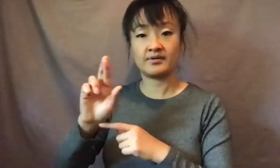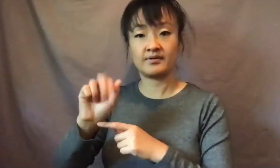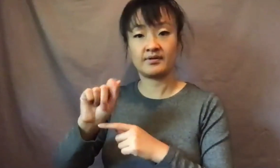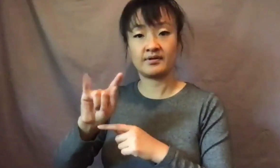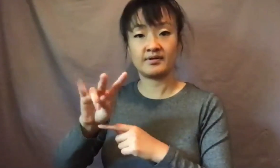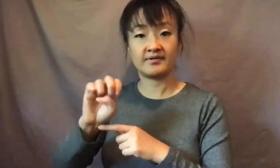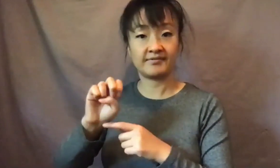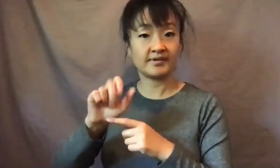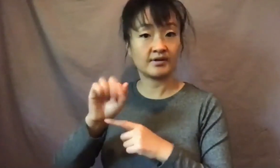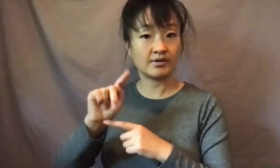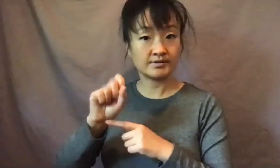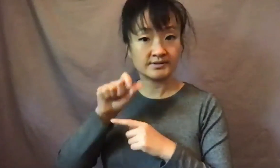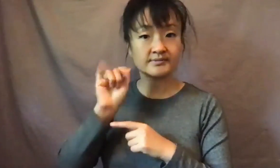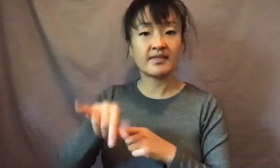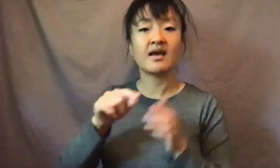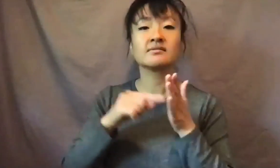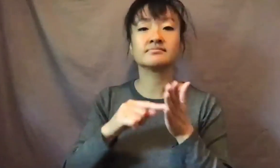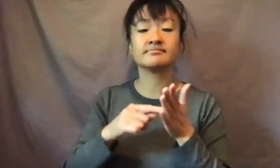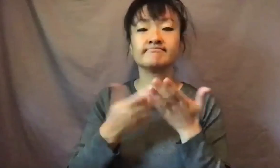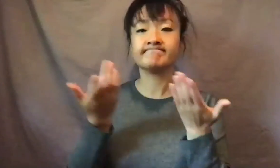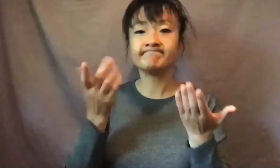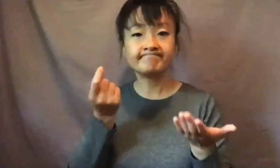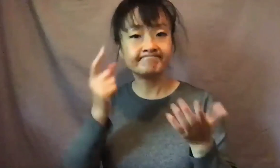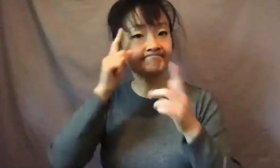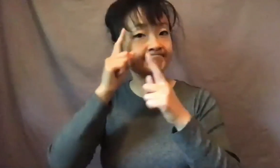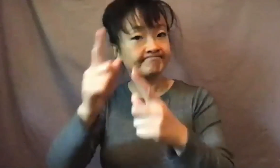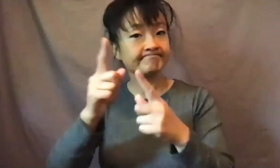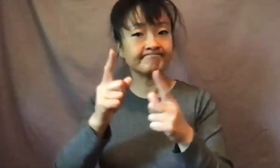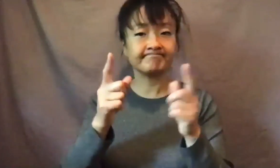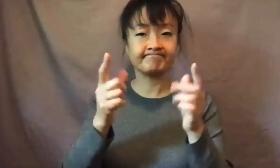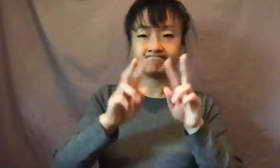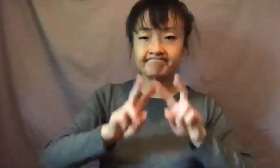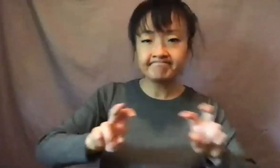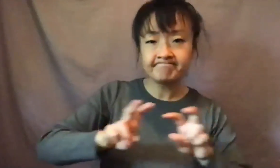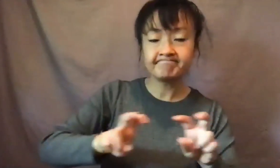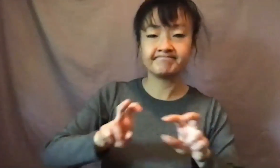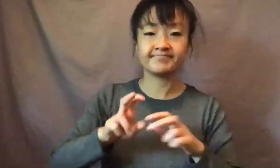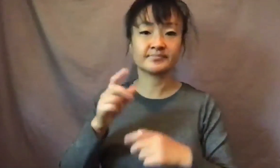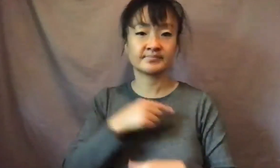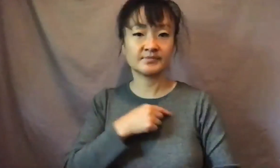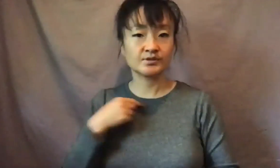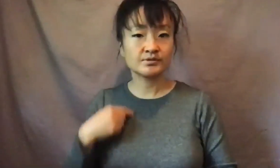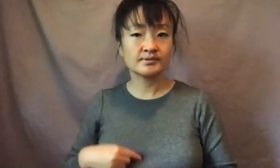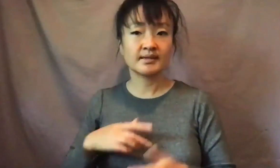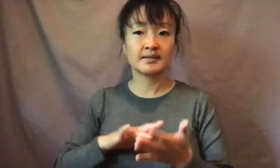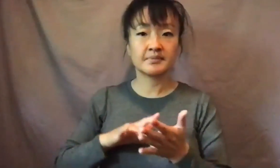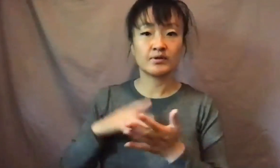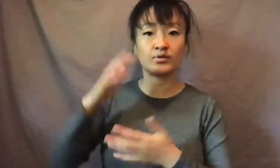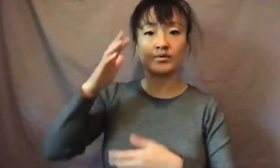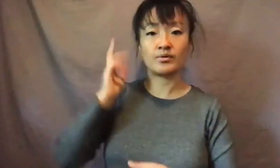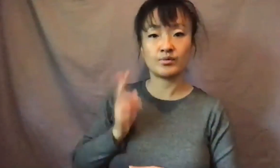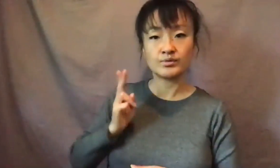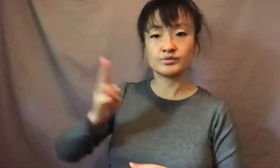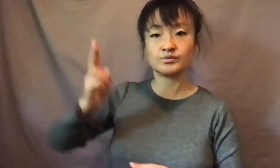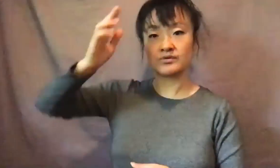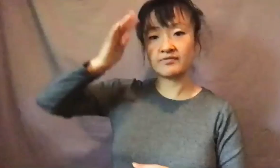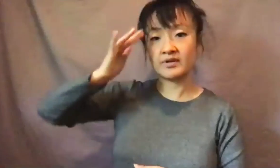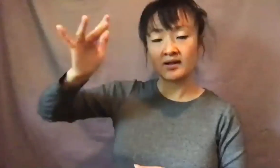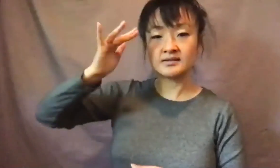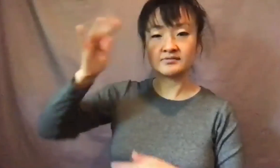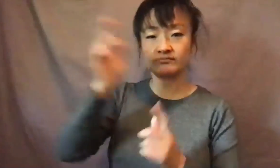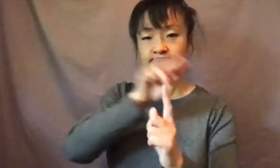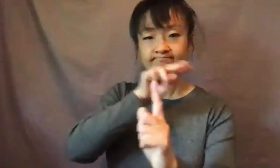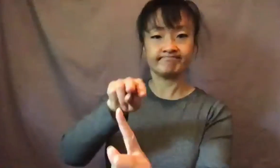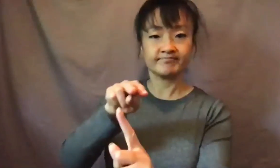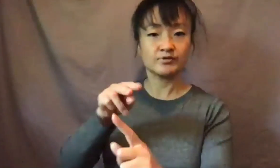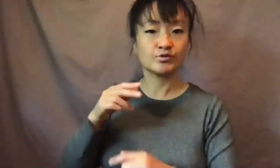artifacts, the exhibit was designed to explore Chinese medicine through the historical, philosophical, and clinical lens of its ancient origins and